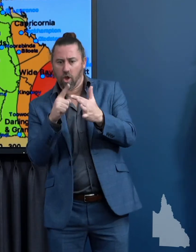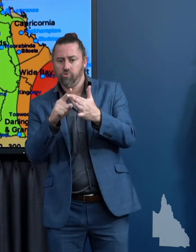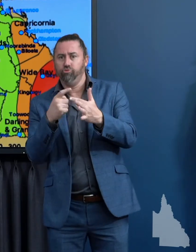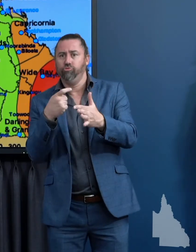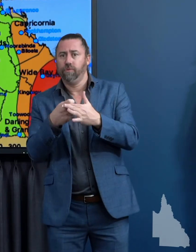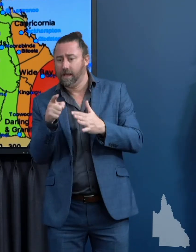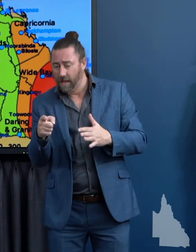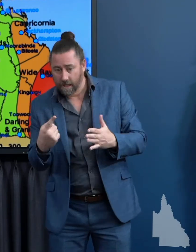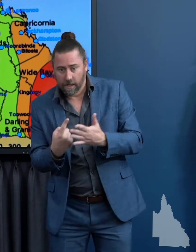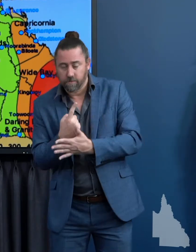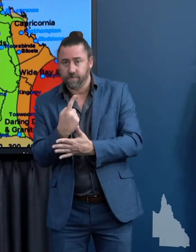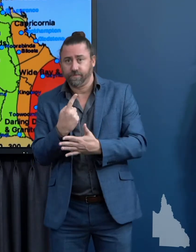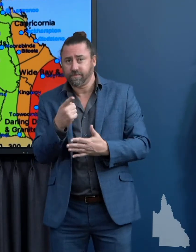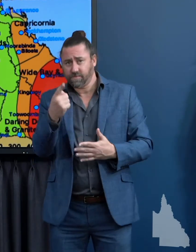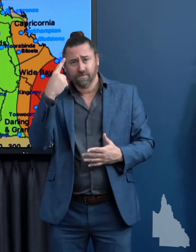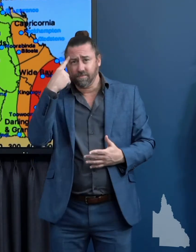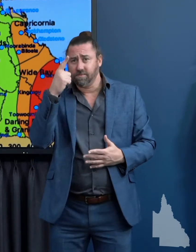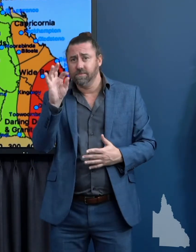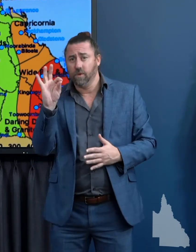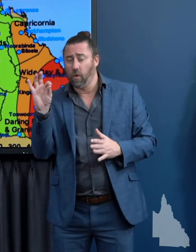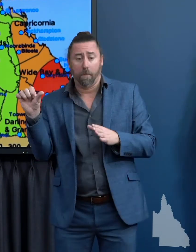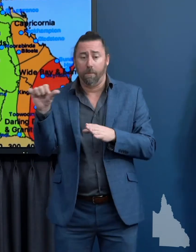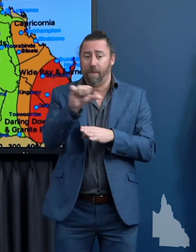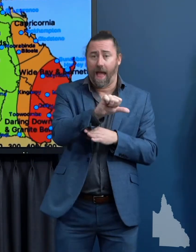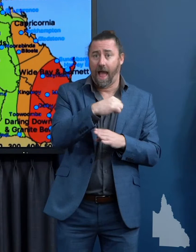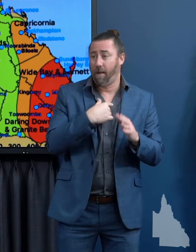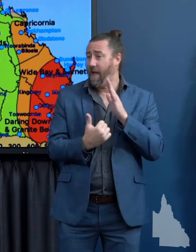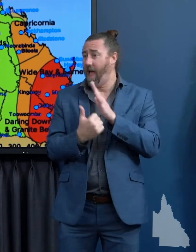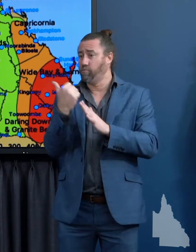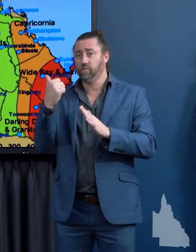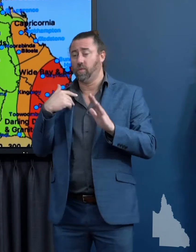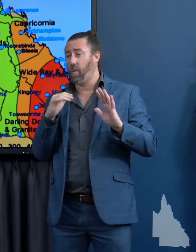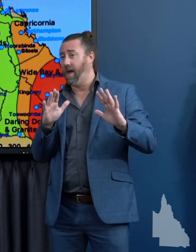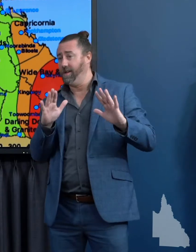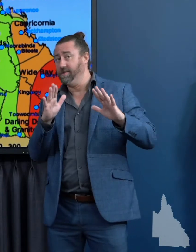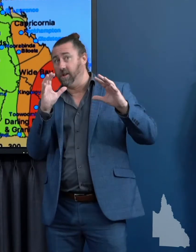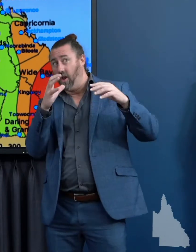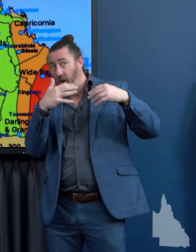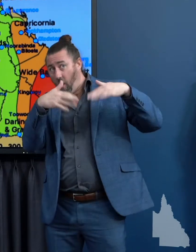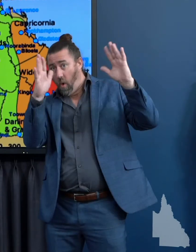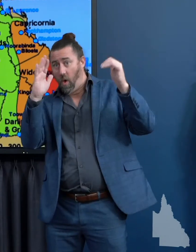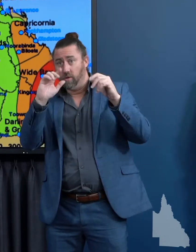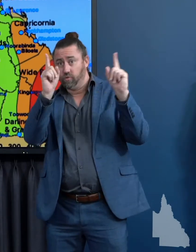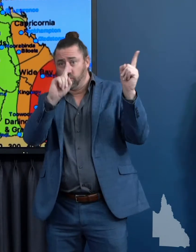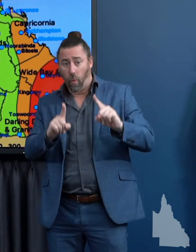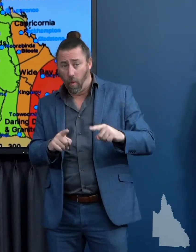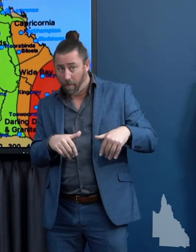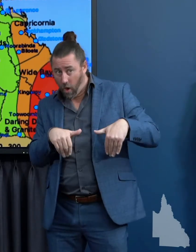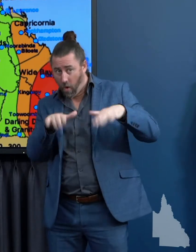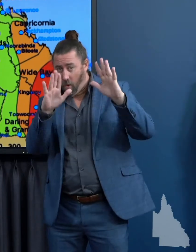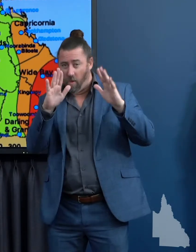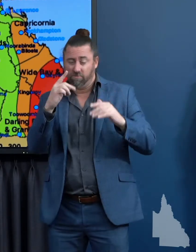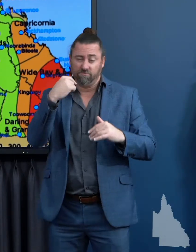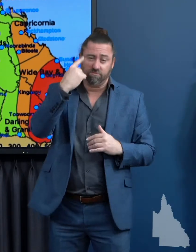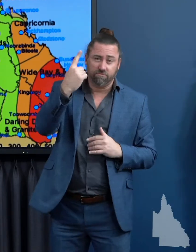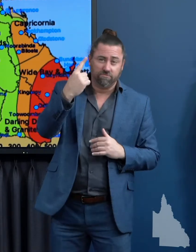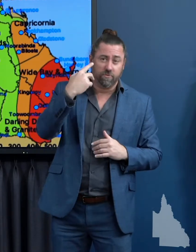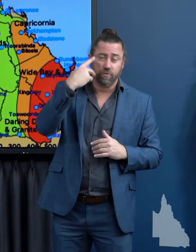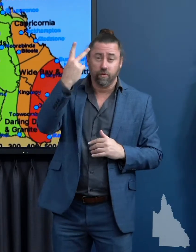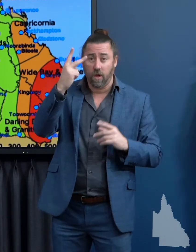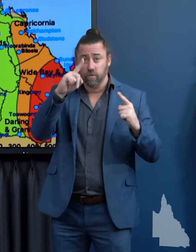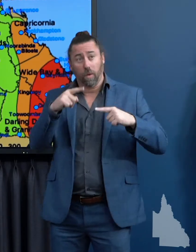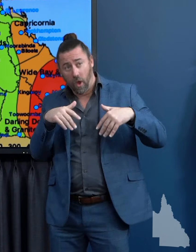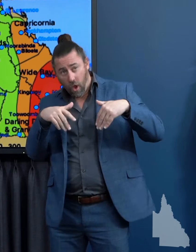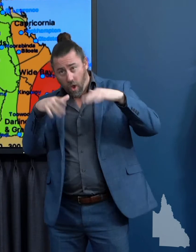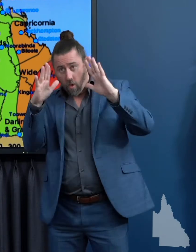again, please think about not going back there until this weather event is over in the next 24 to 48